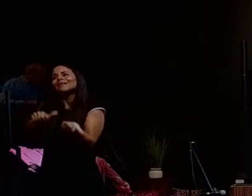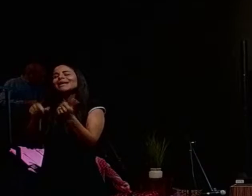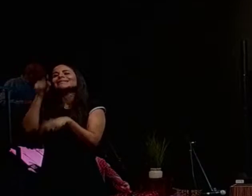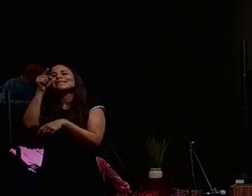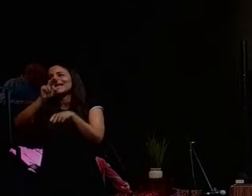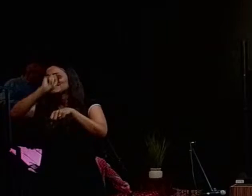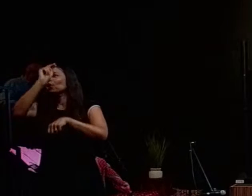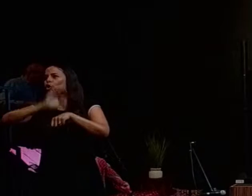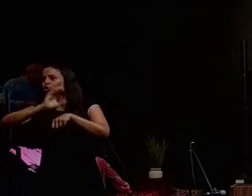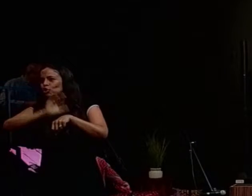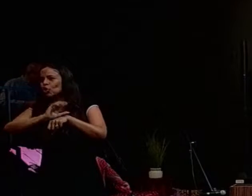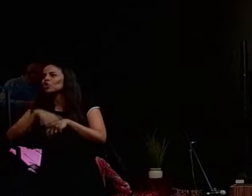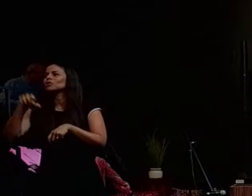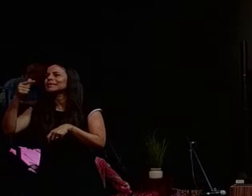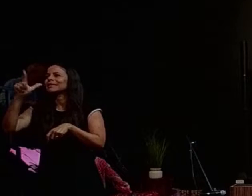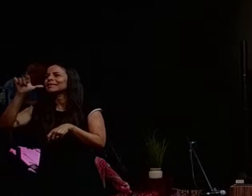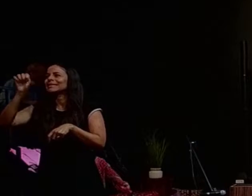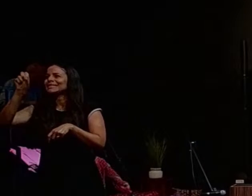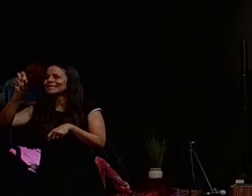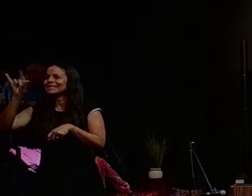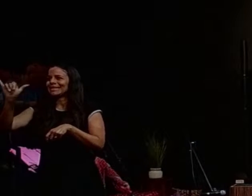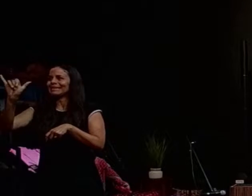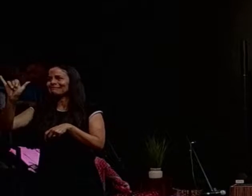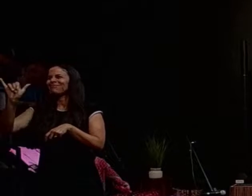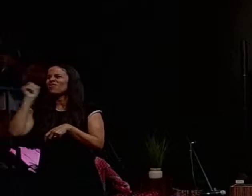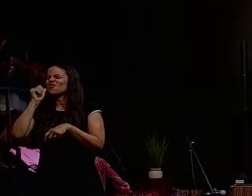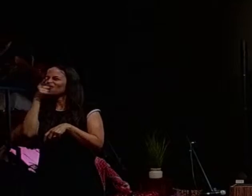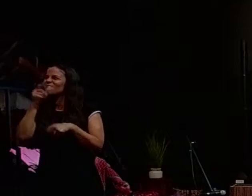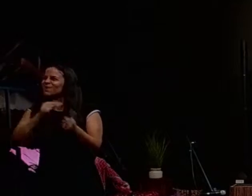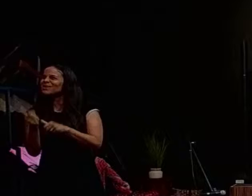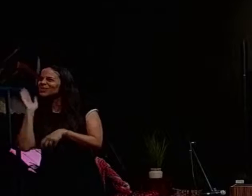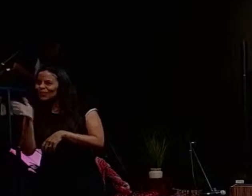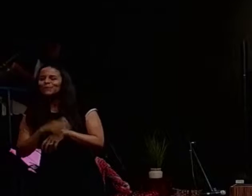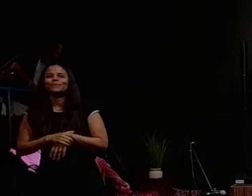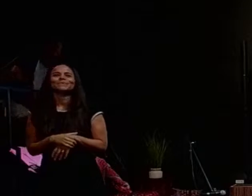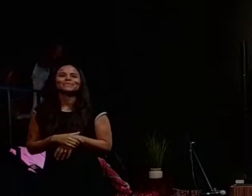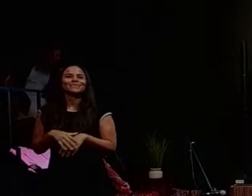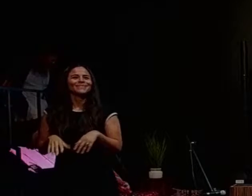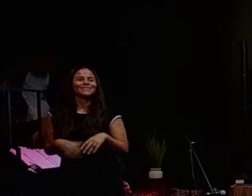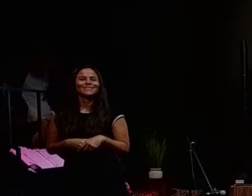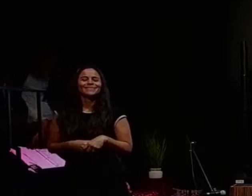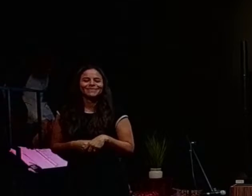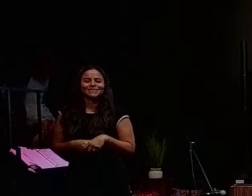there. And I am down here. So you're welcome. You got to be better loving than this much.